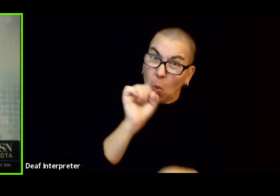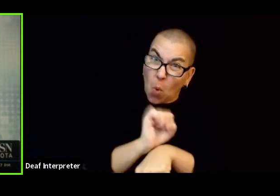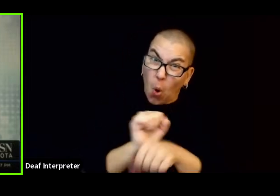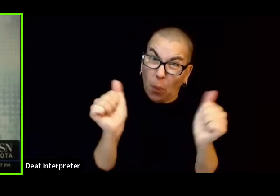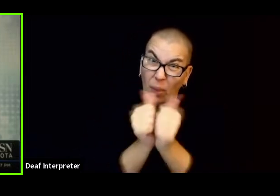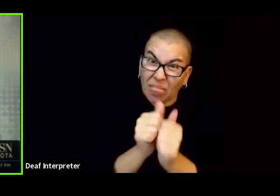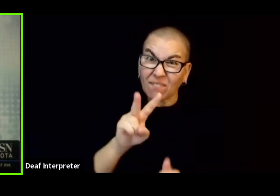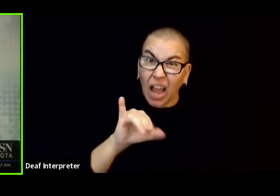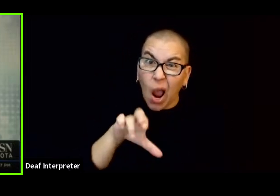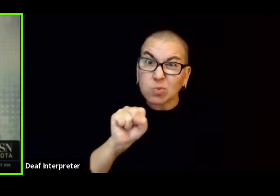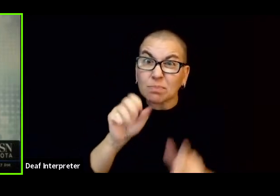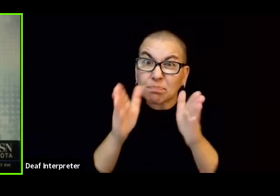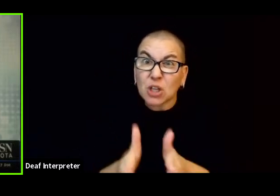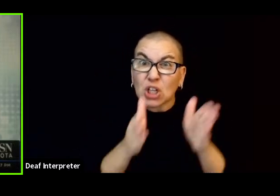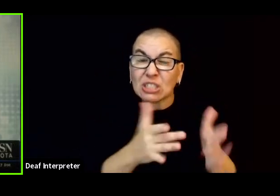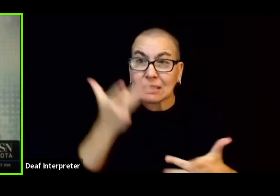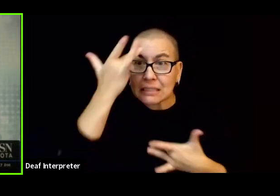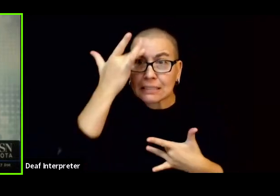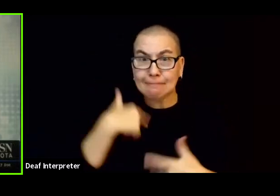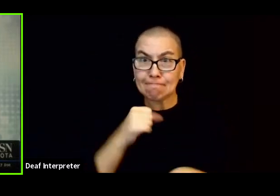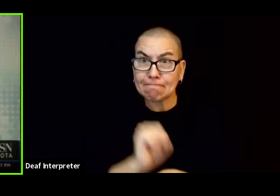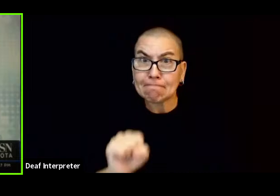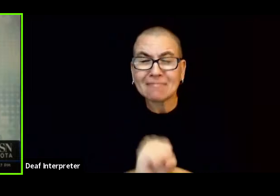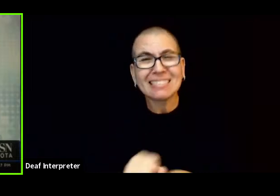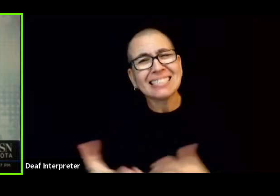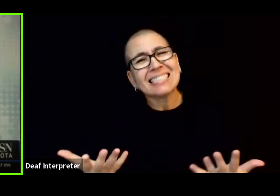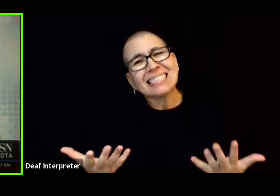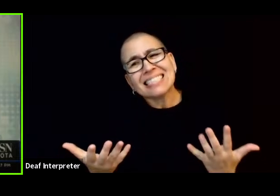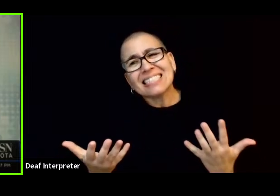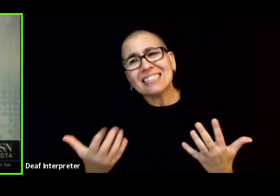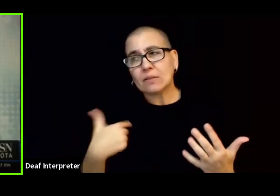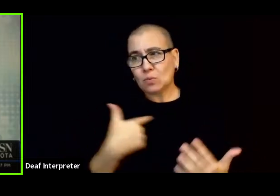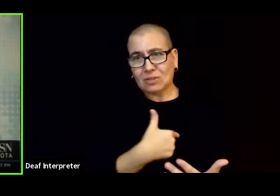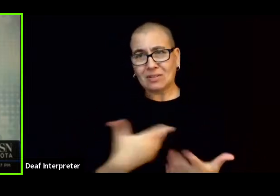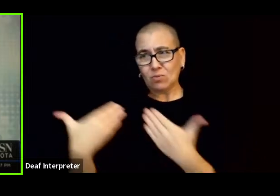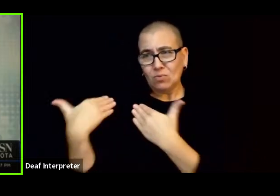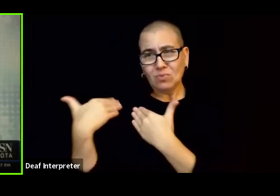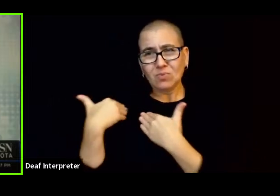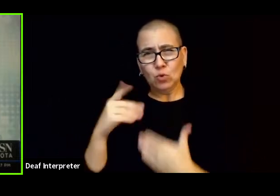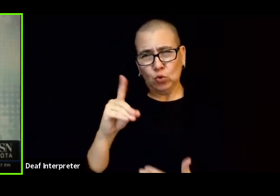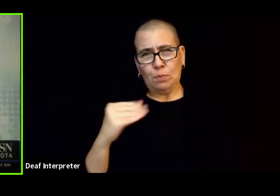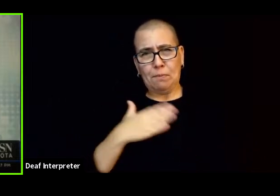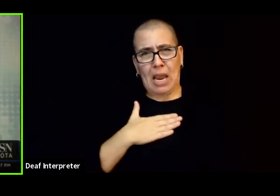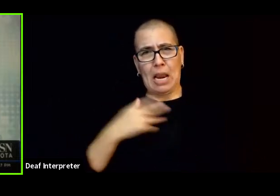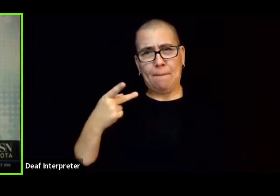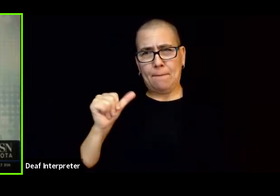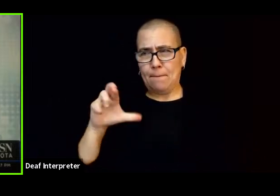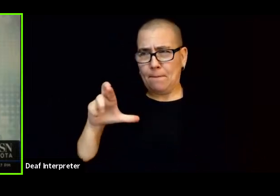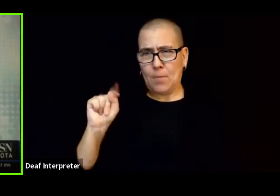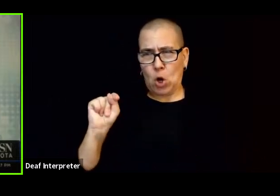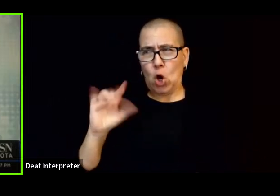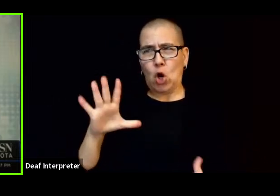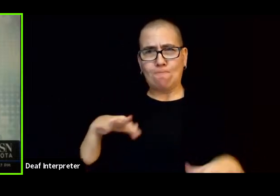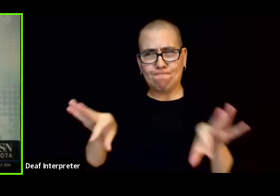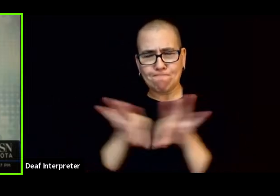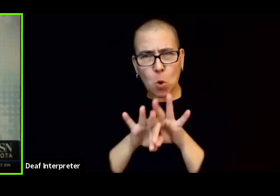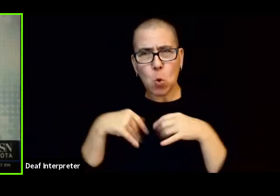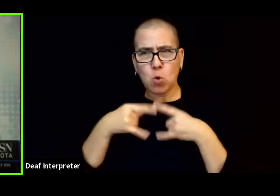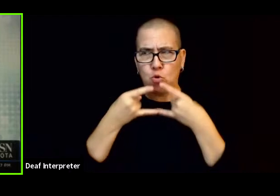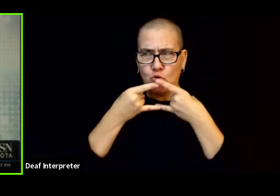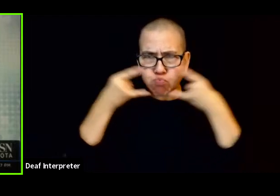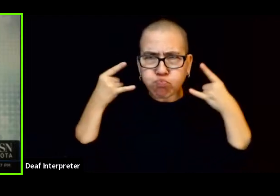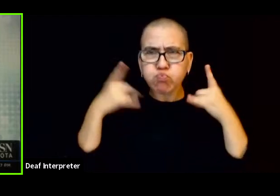prevention principles of attending to distance between people, social distancing of minimum of 6